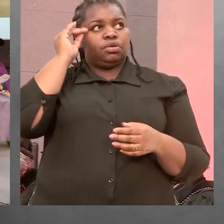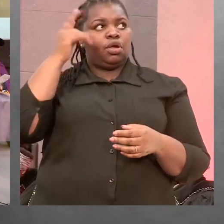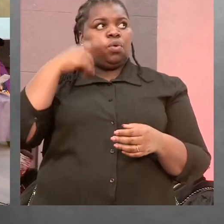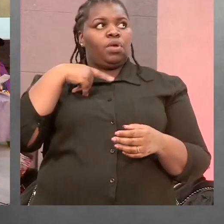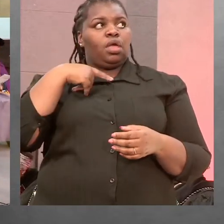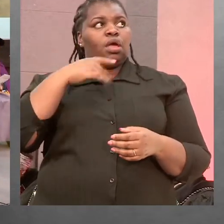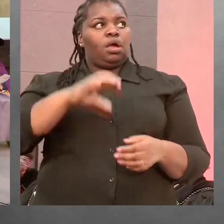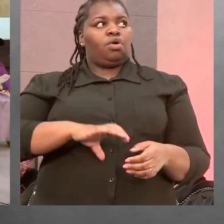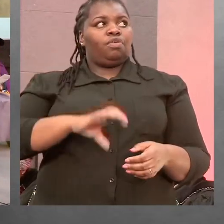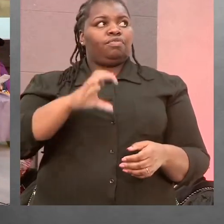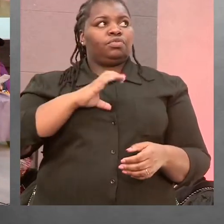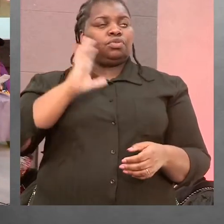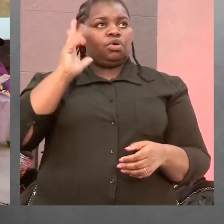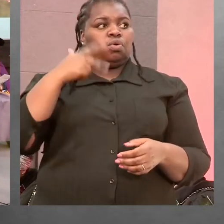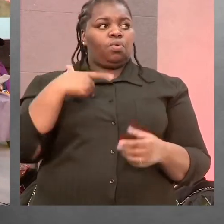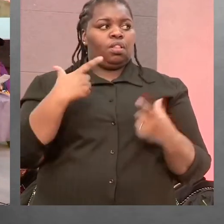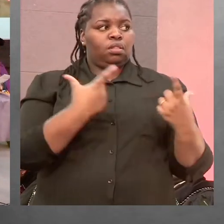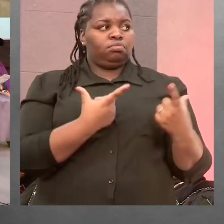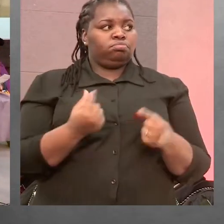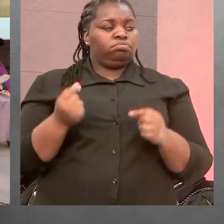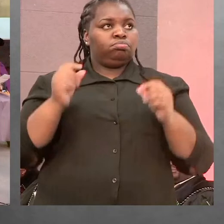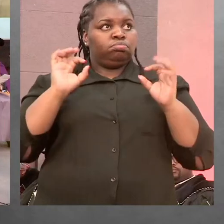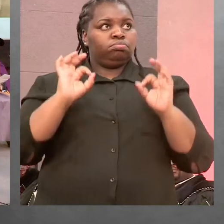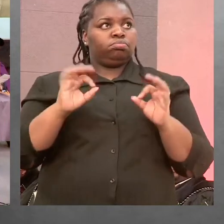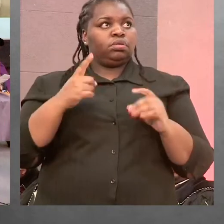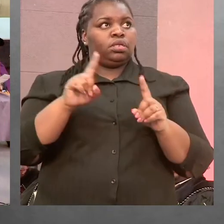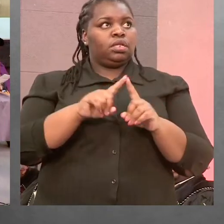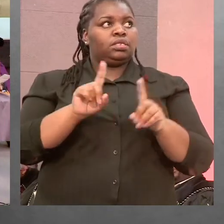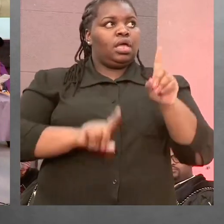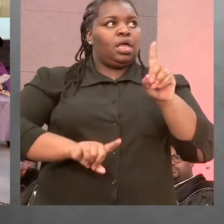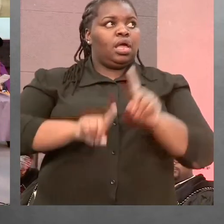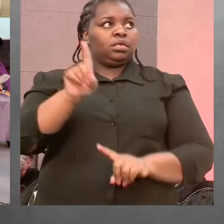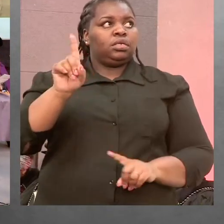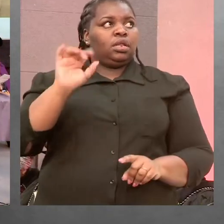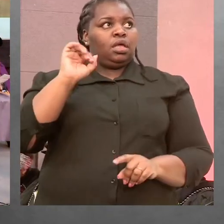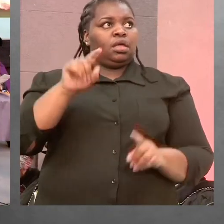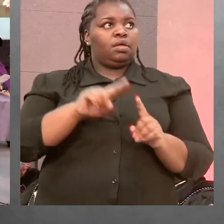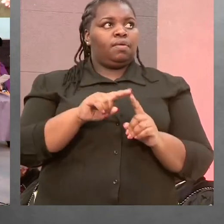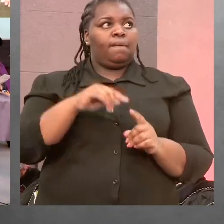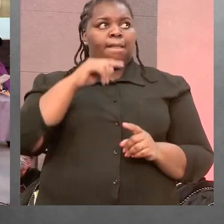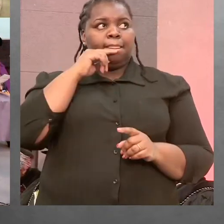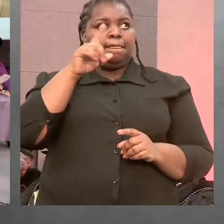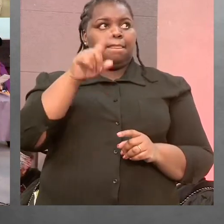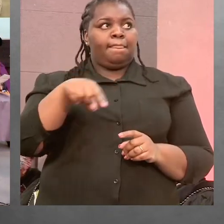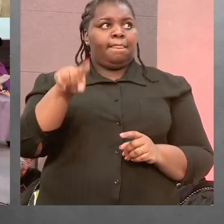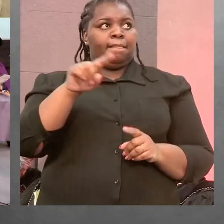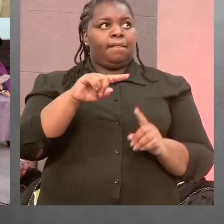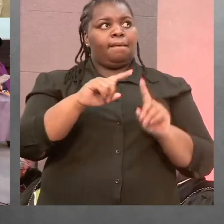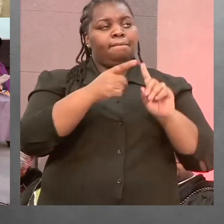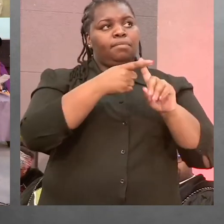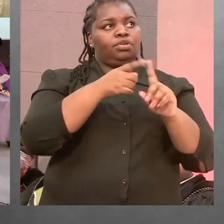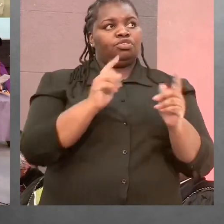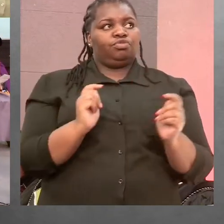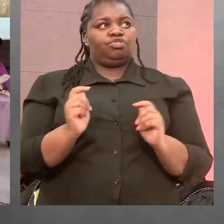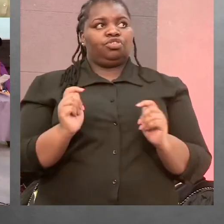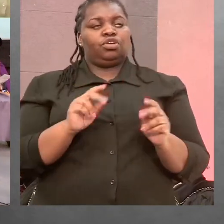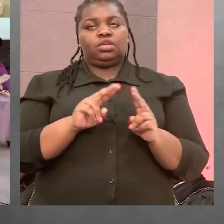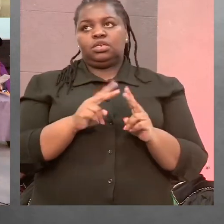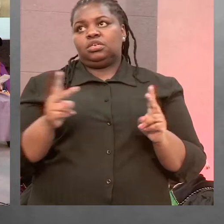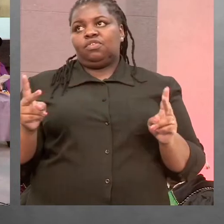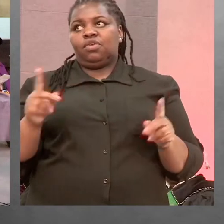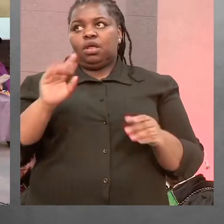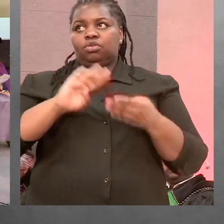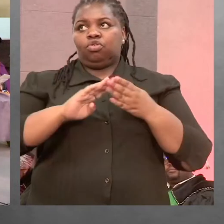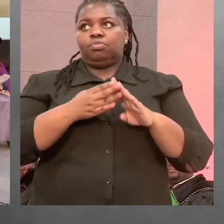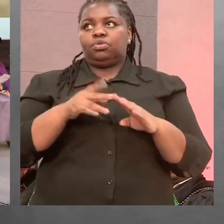confident that we will flourish as a hub of intellectual excellence and a catalyst for positive change in various communities